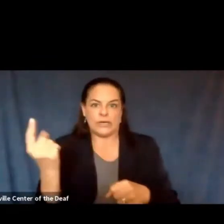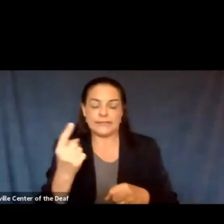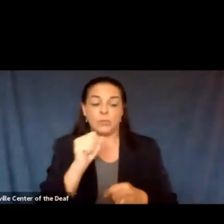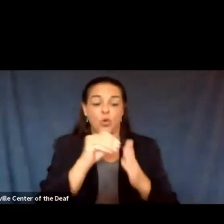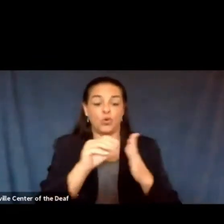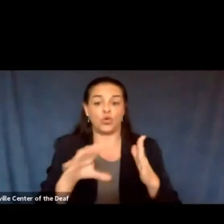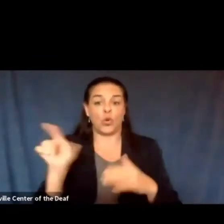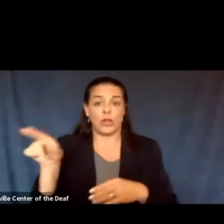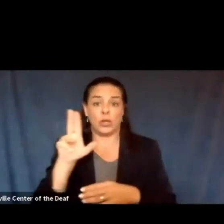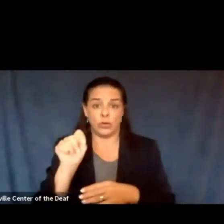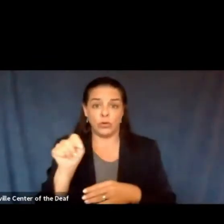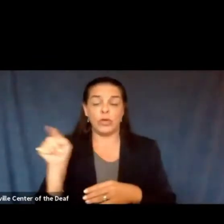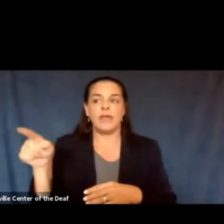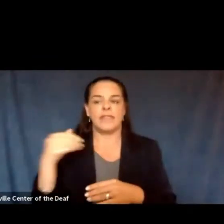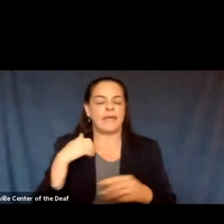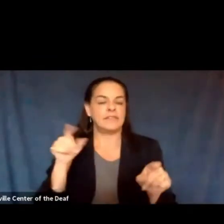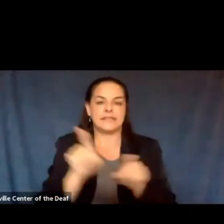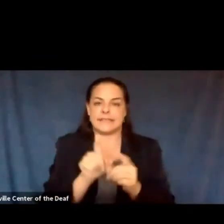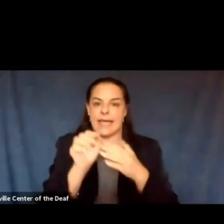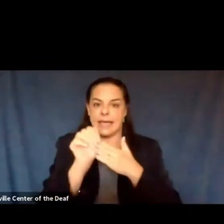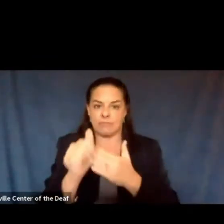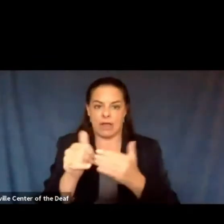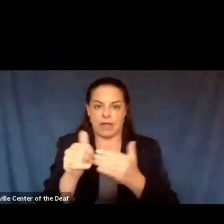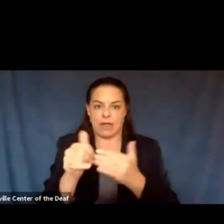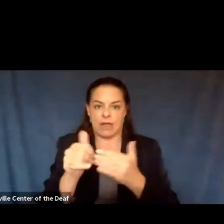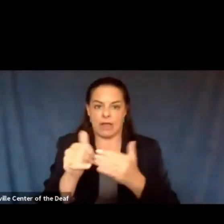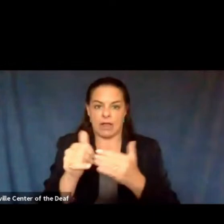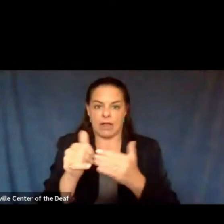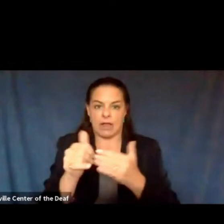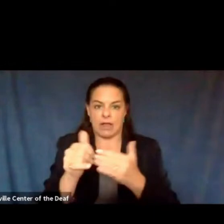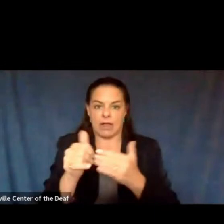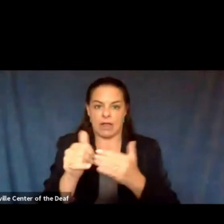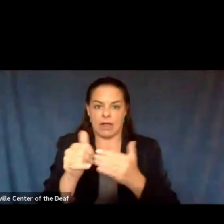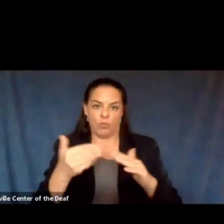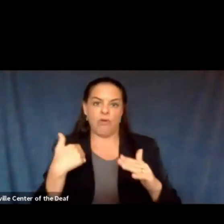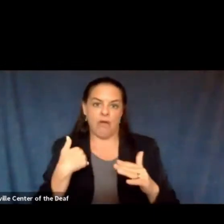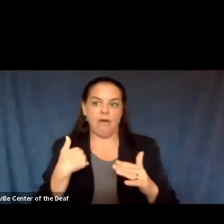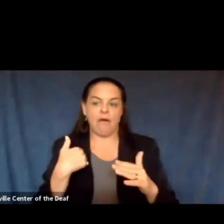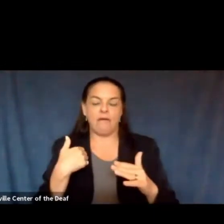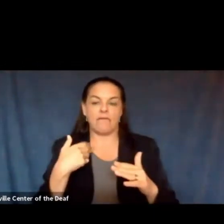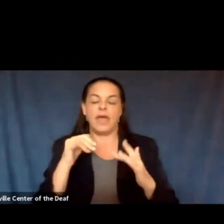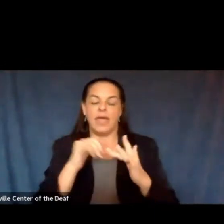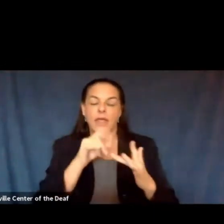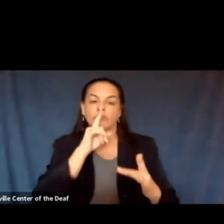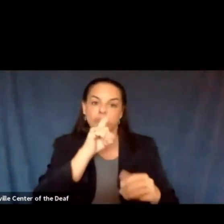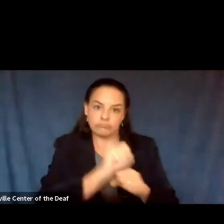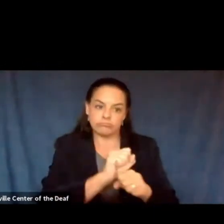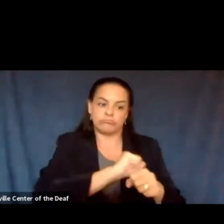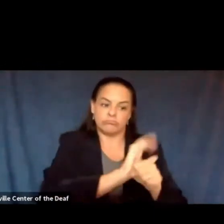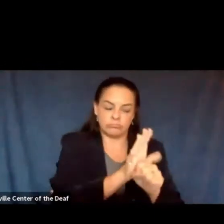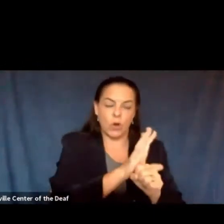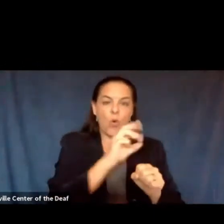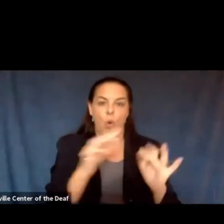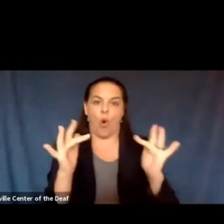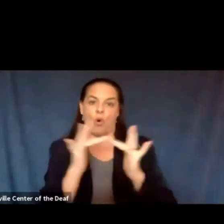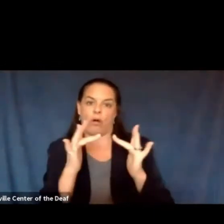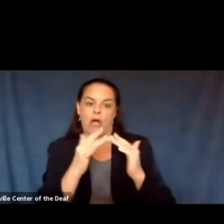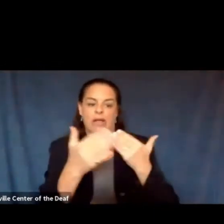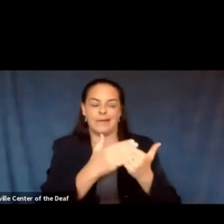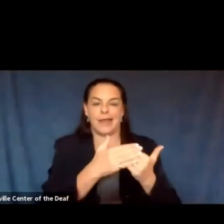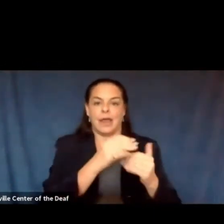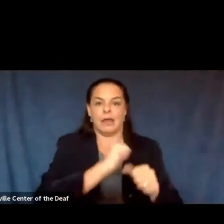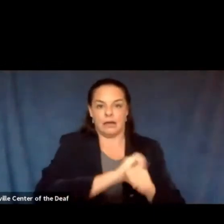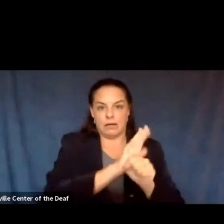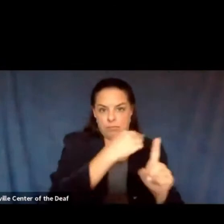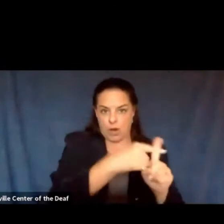students at UT are being given the same guidance that anybody in the community is given that are contacts to cases and are in quarantine, or the same